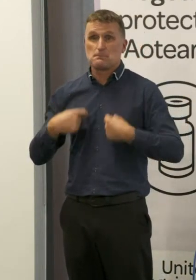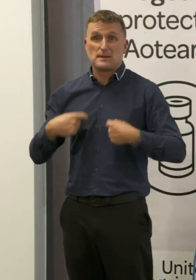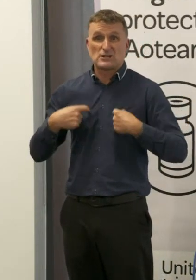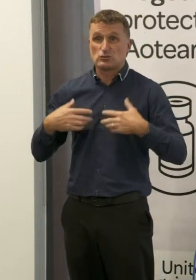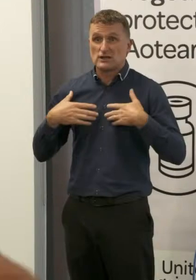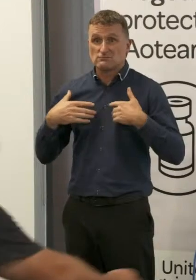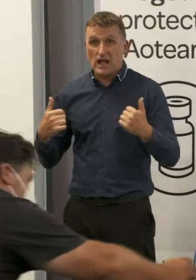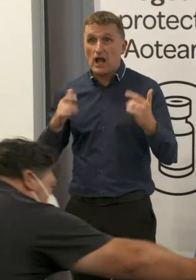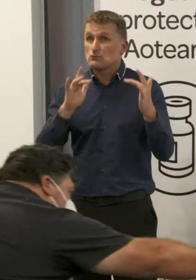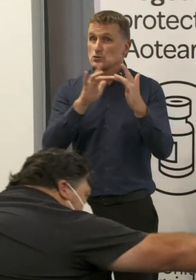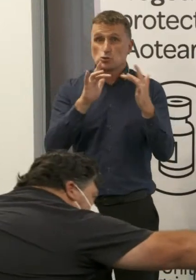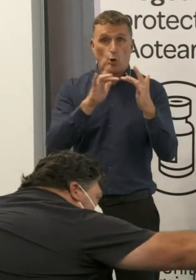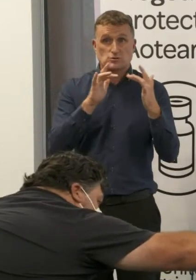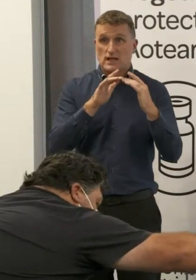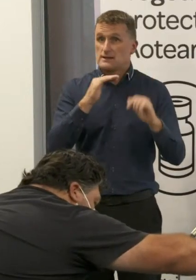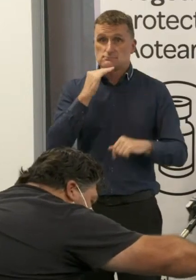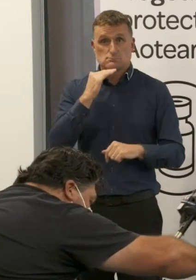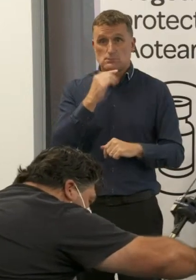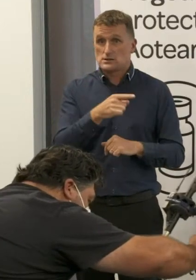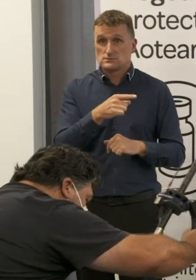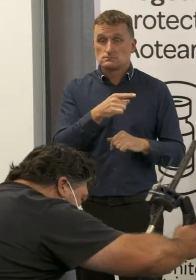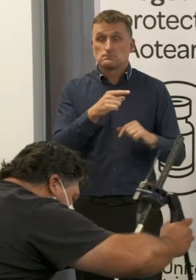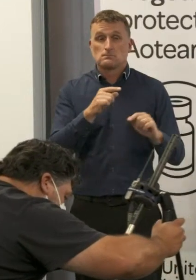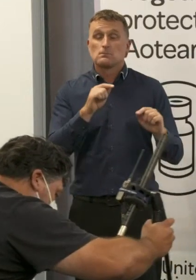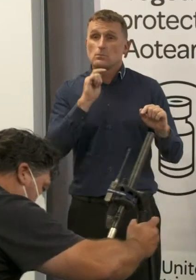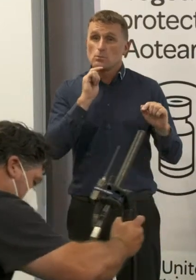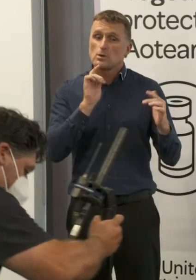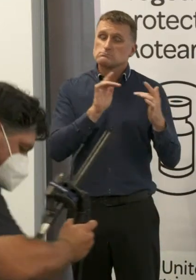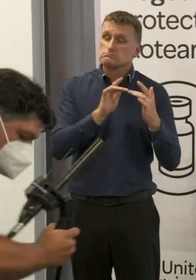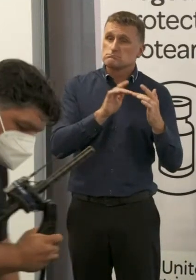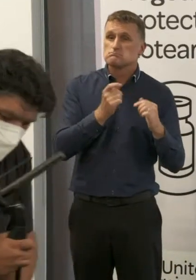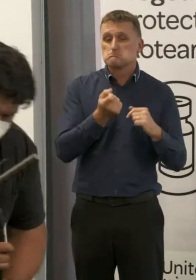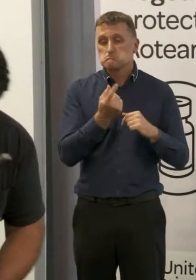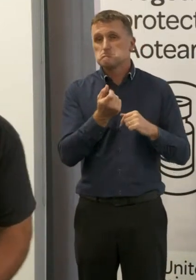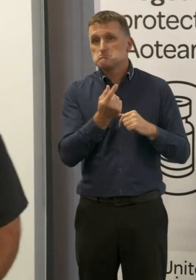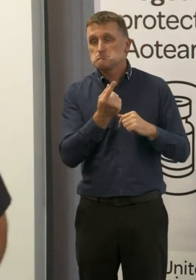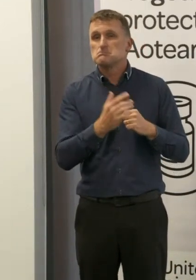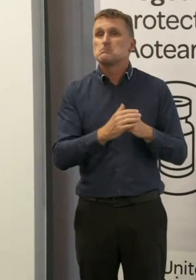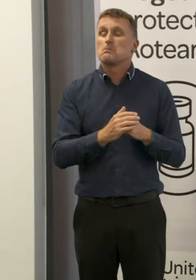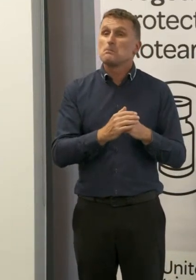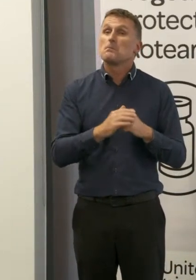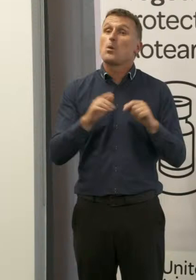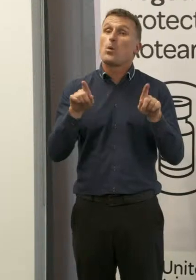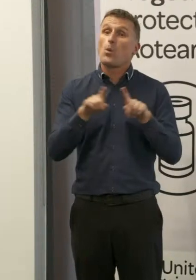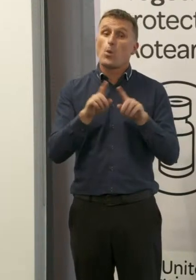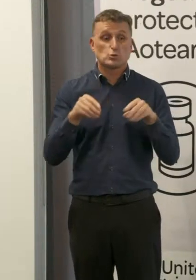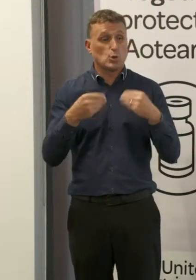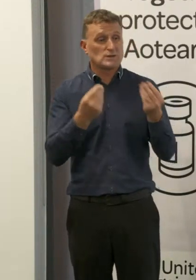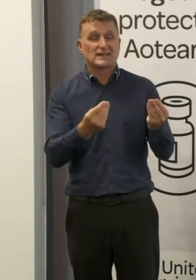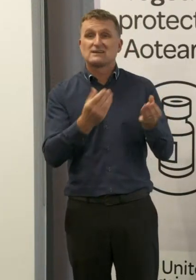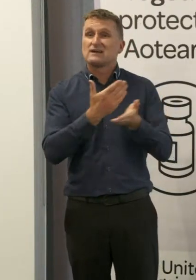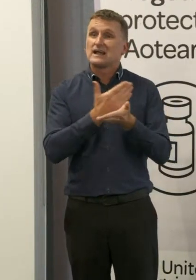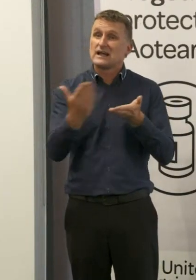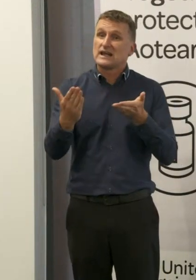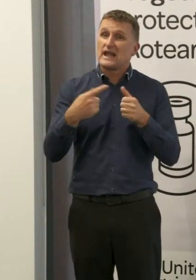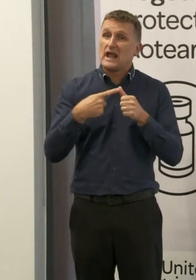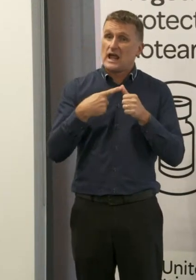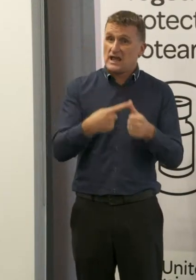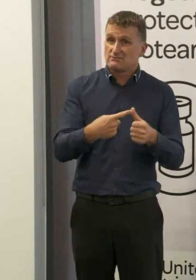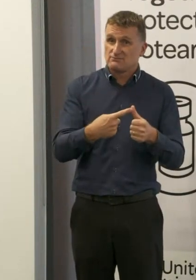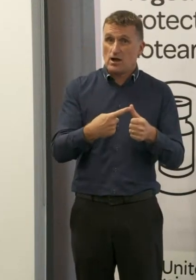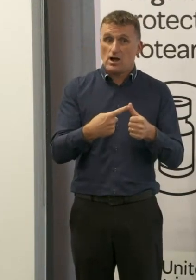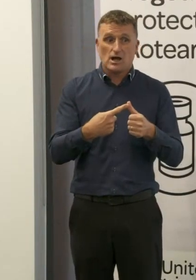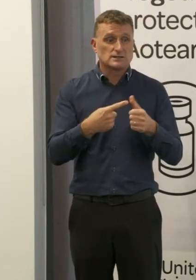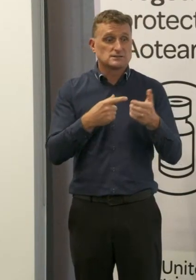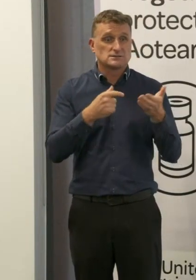other agencies, but they will have extremely clear advice as to as and when they should